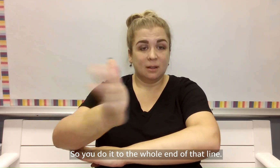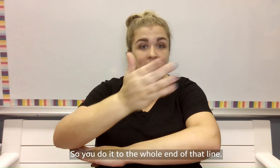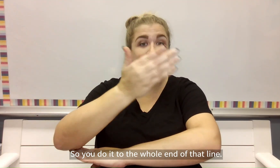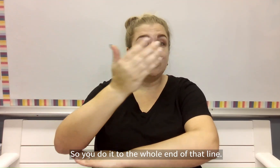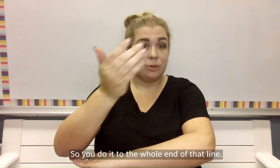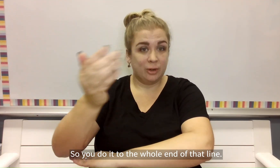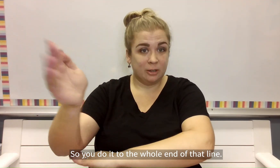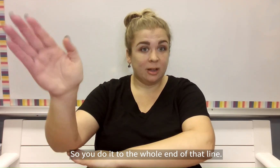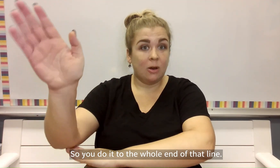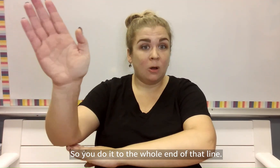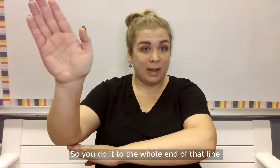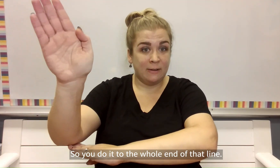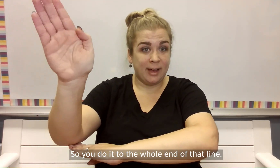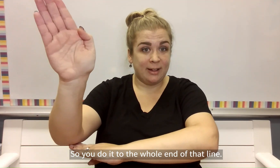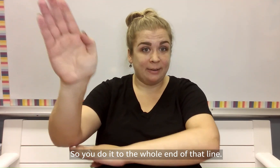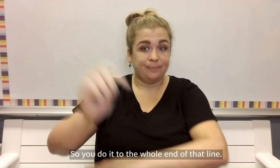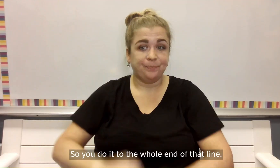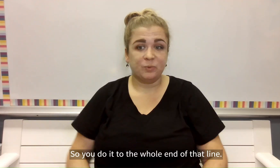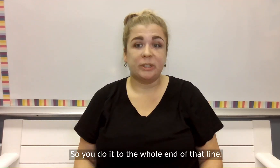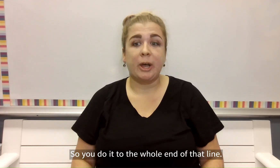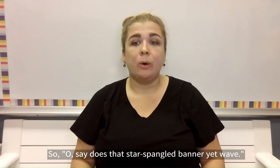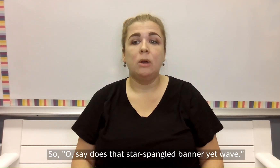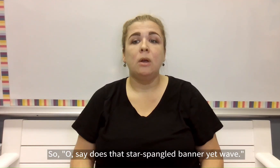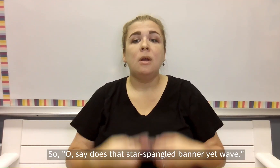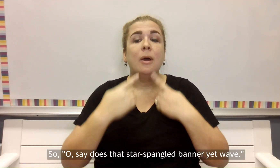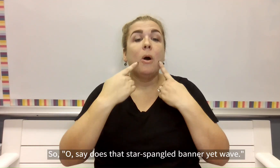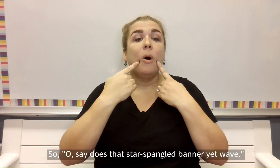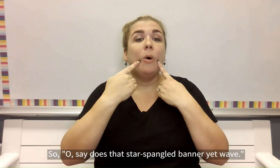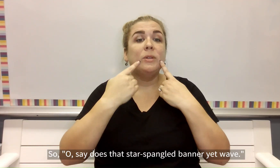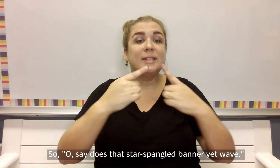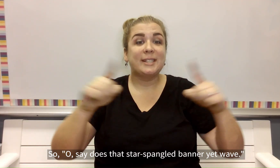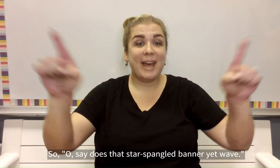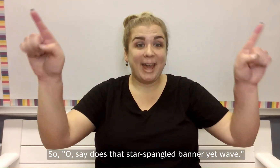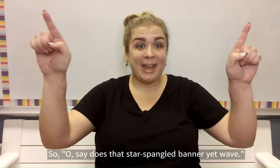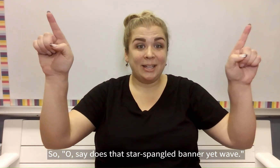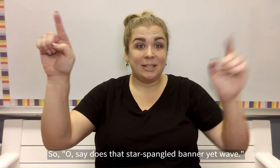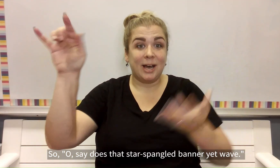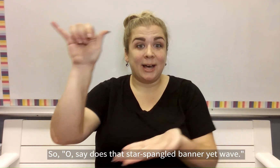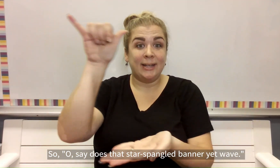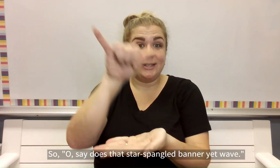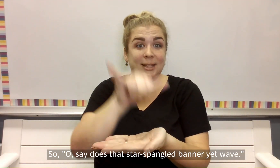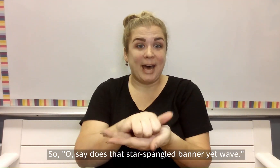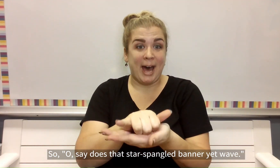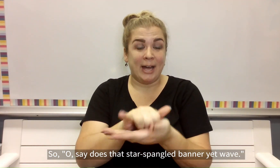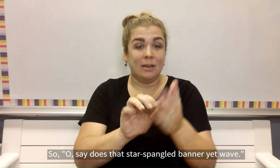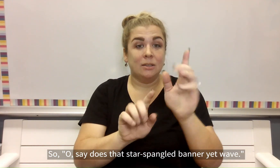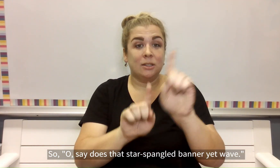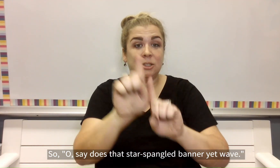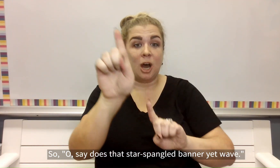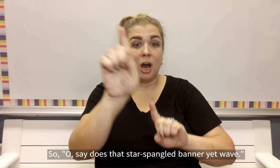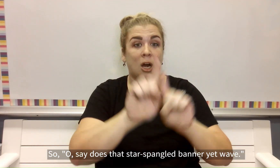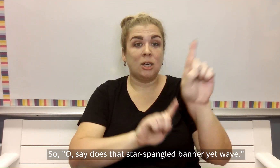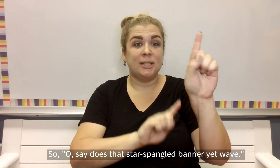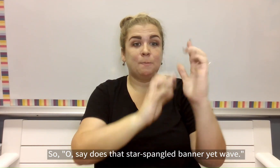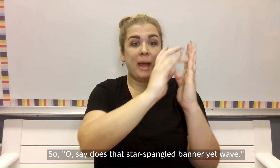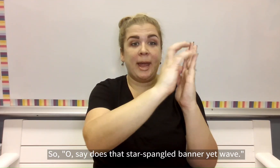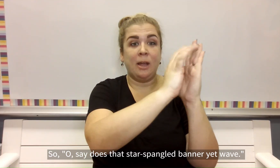And so you do it to the whole end of that line. So, oh, say does that